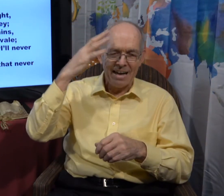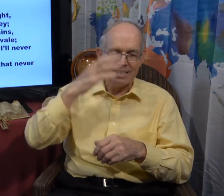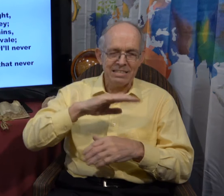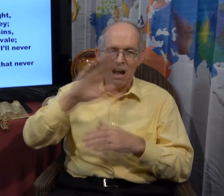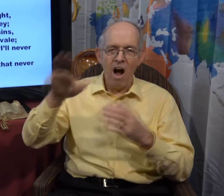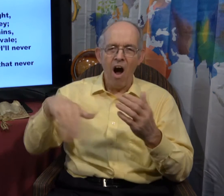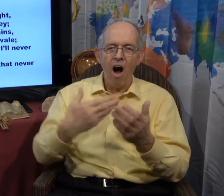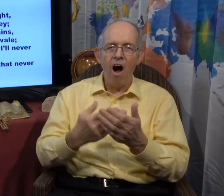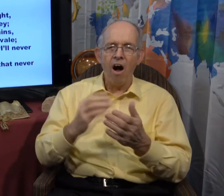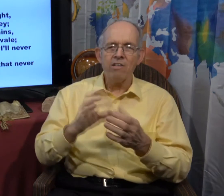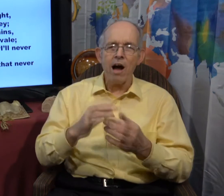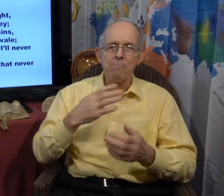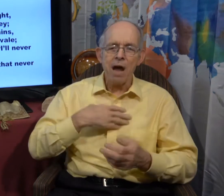sunshine on a